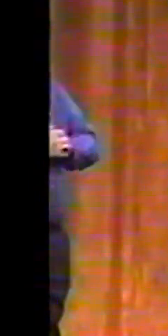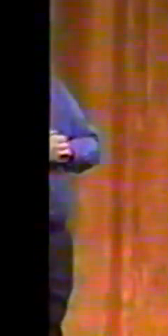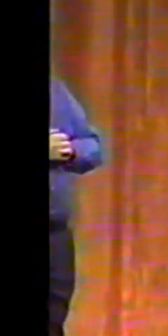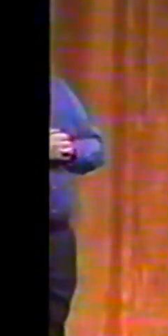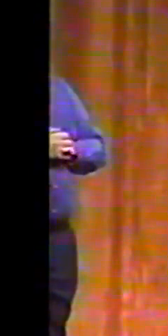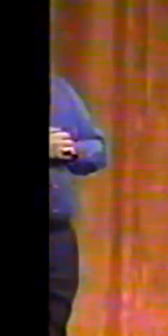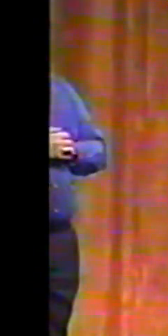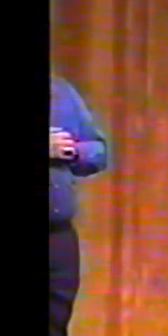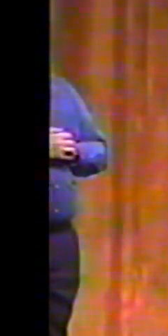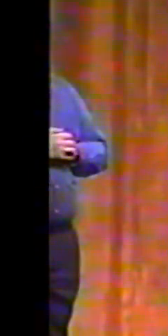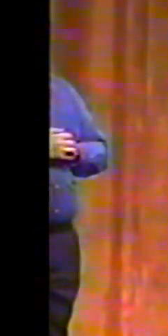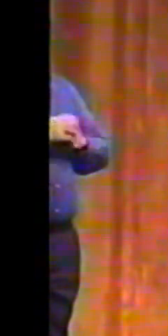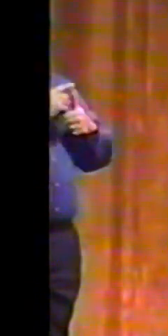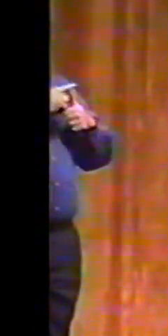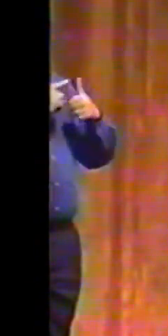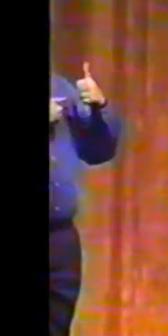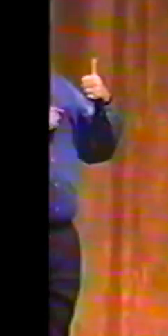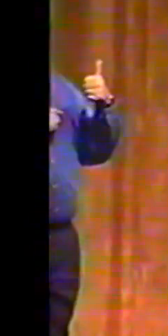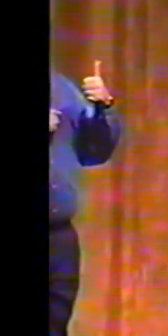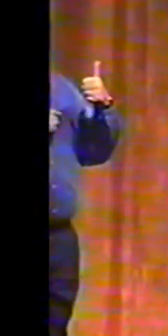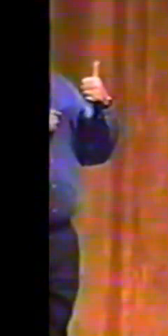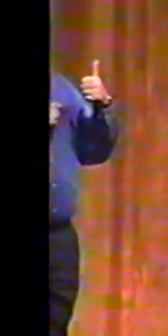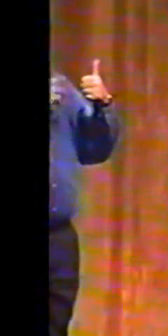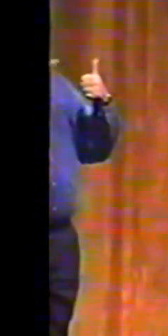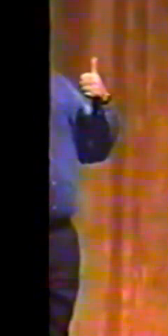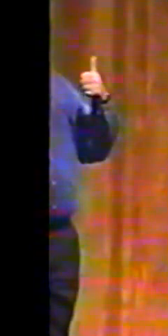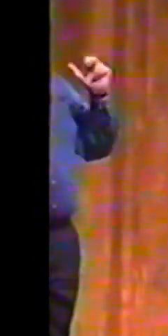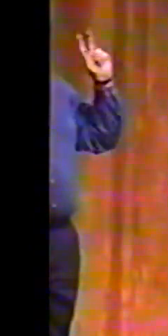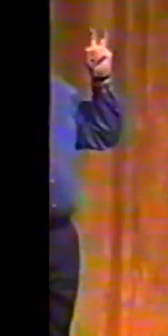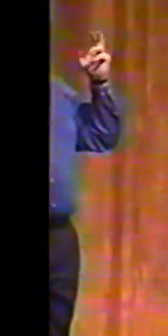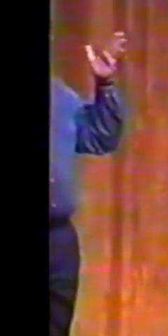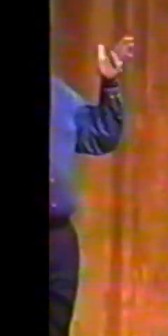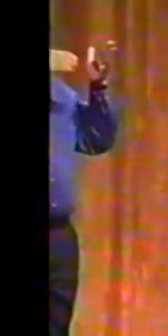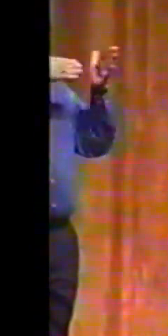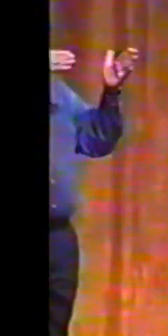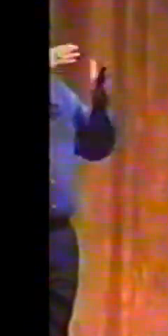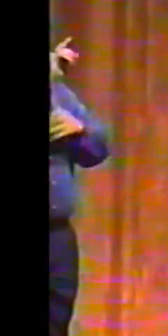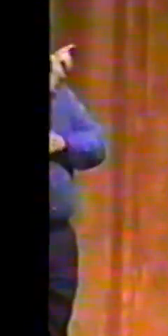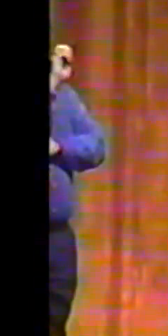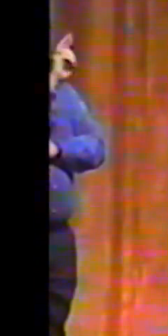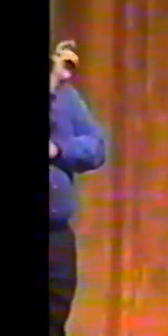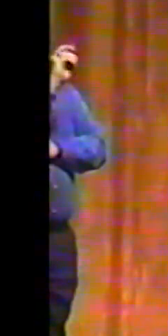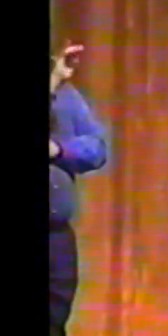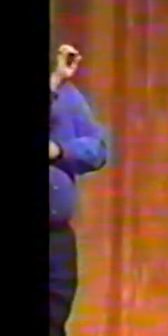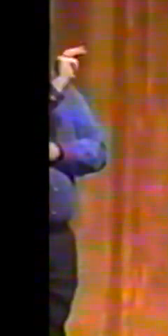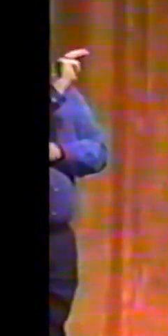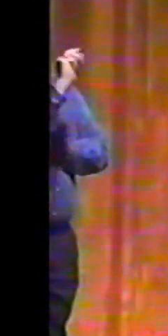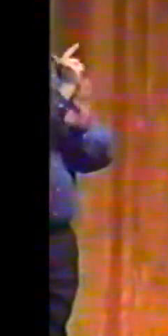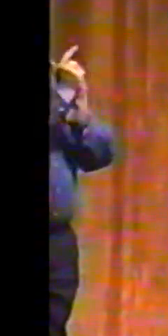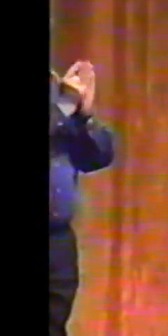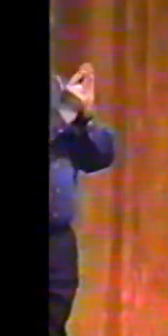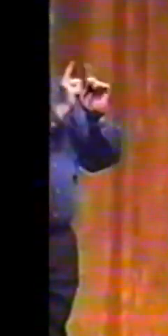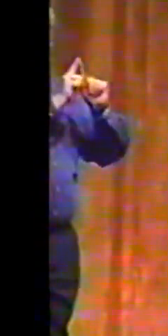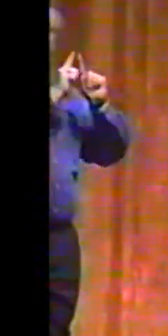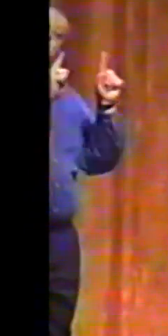rules in the country. One of them purported to be an anti-terrorism law. And the fact is